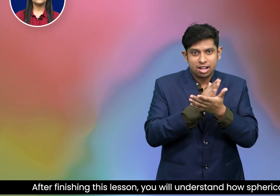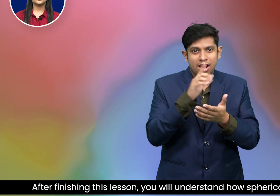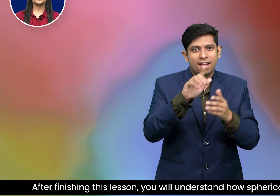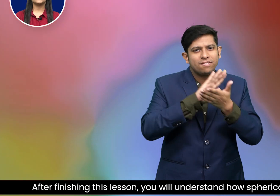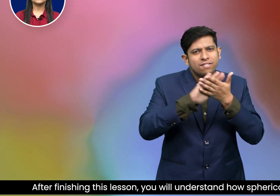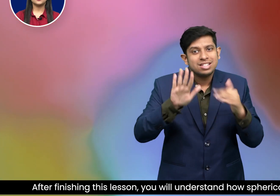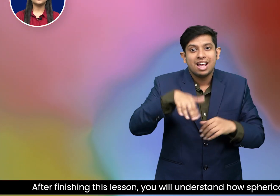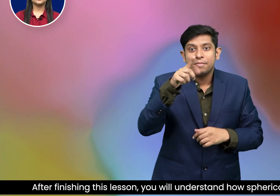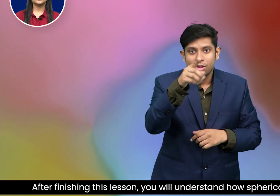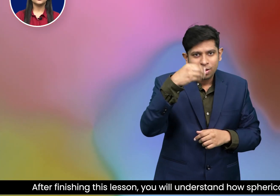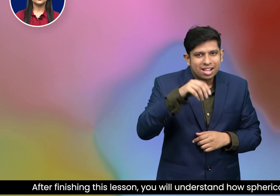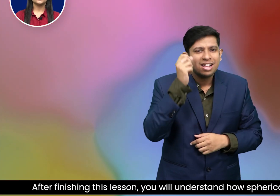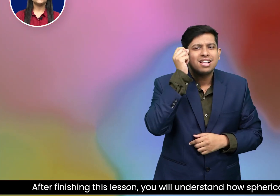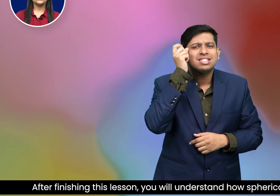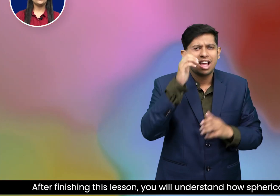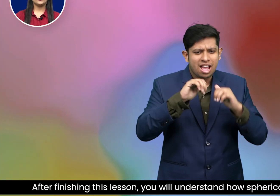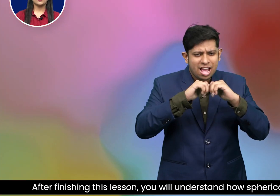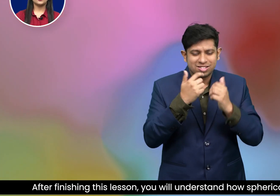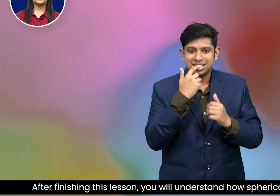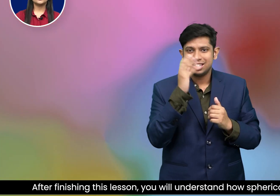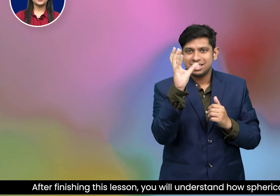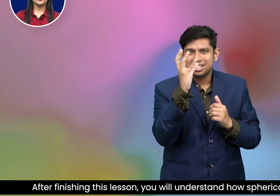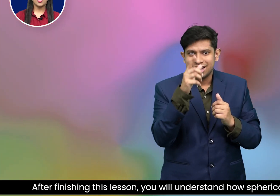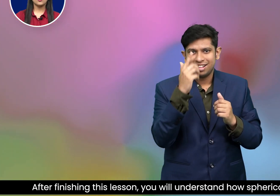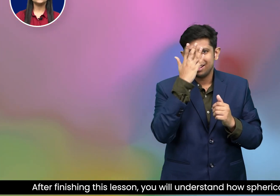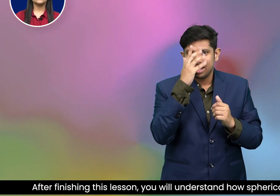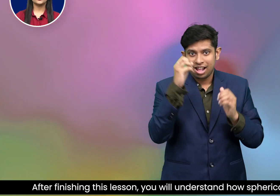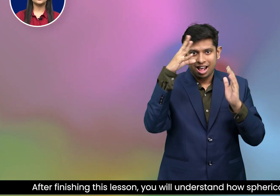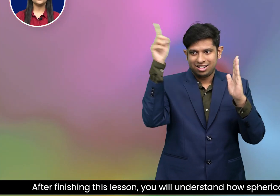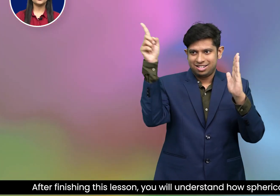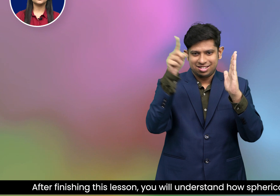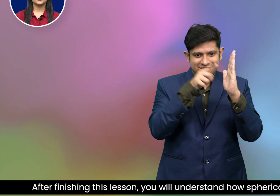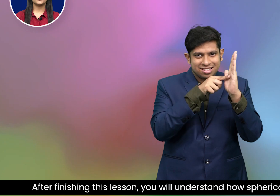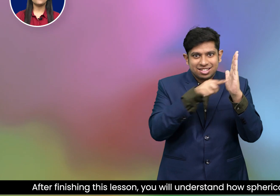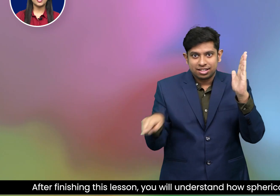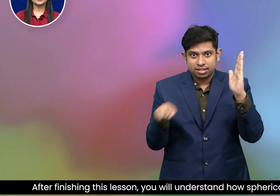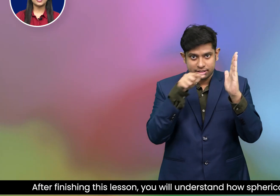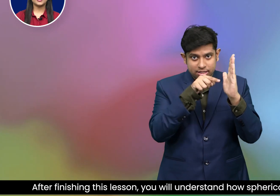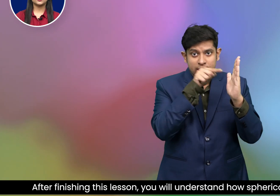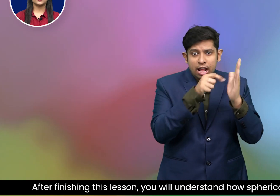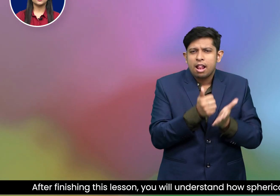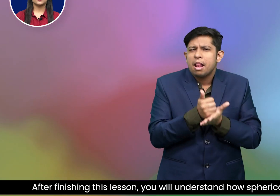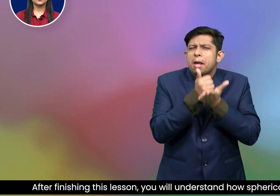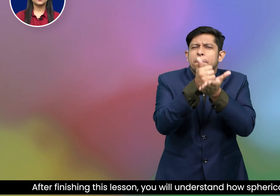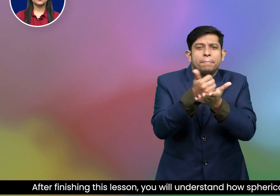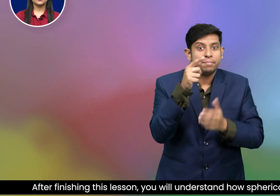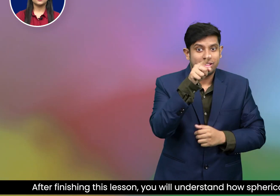After finishing this lesson, you will understand how spherical mirrors reflect